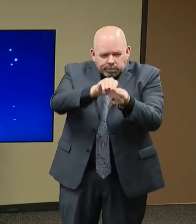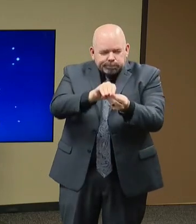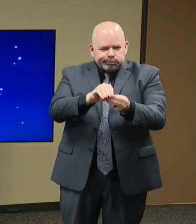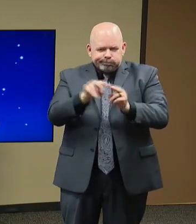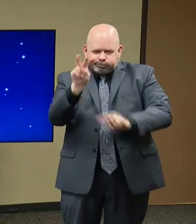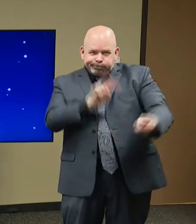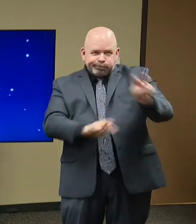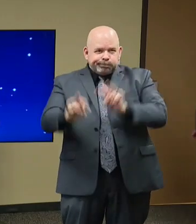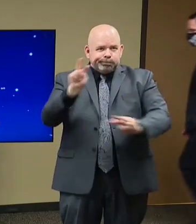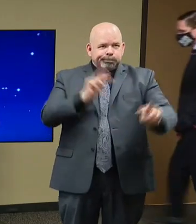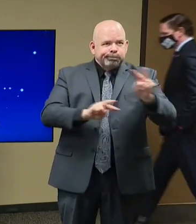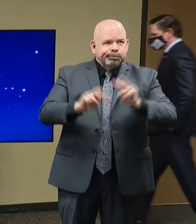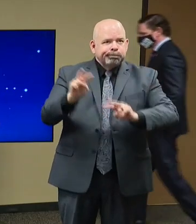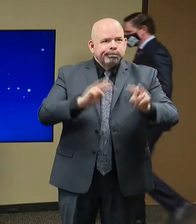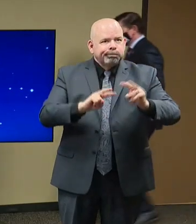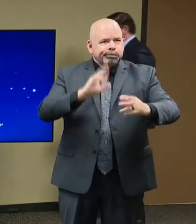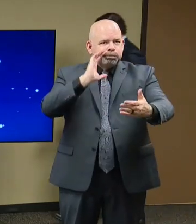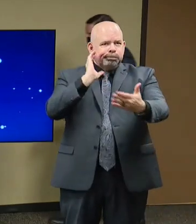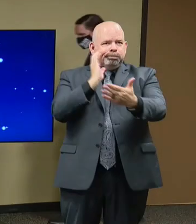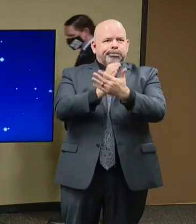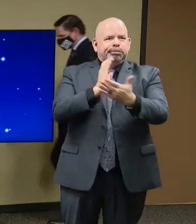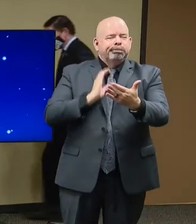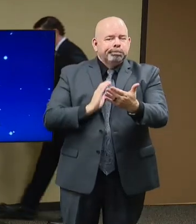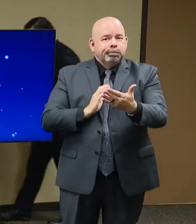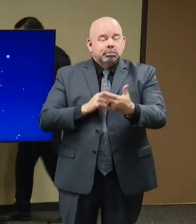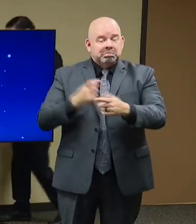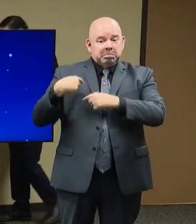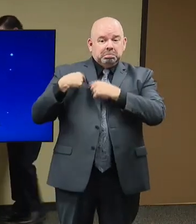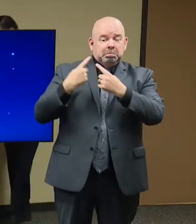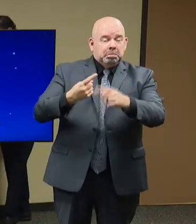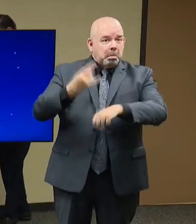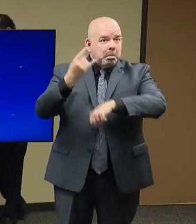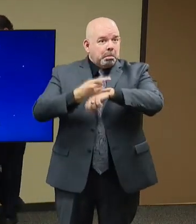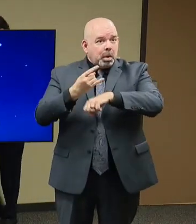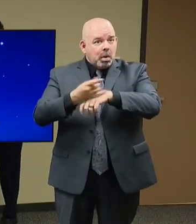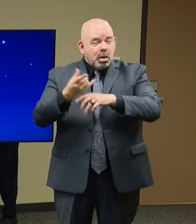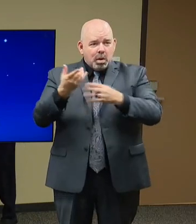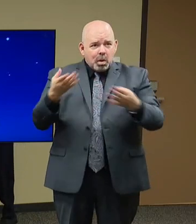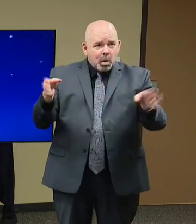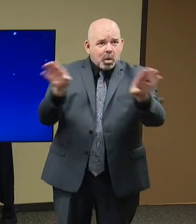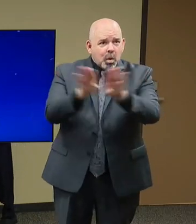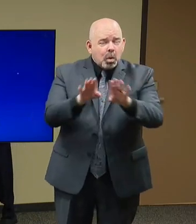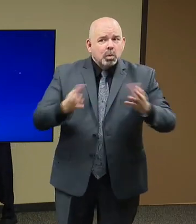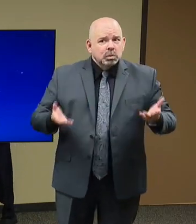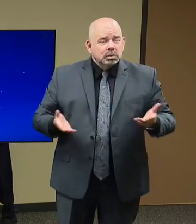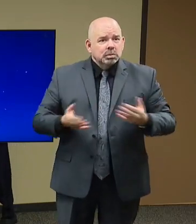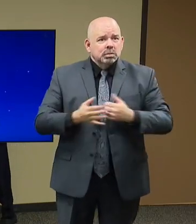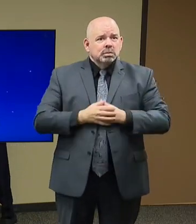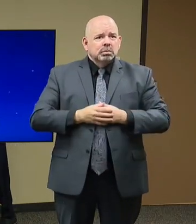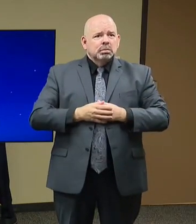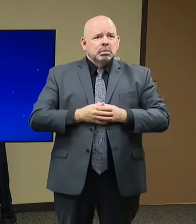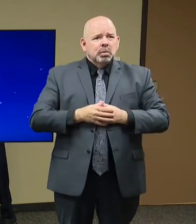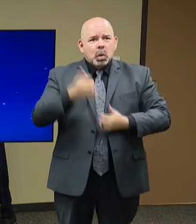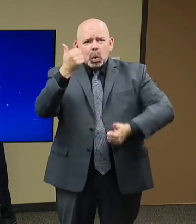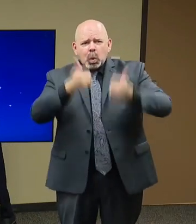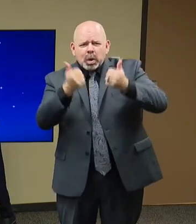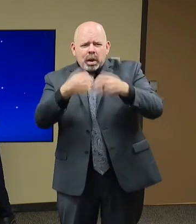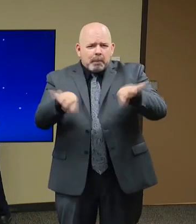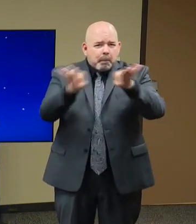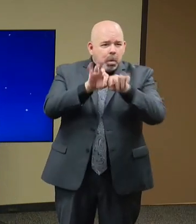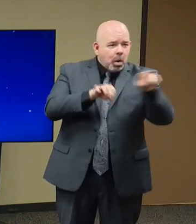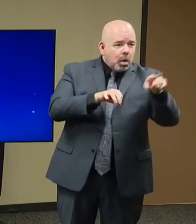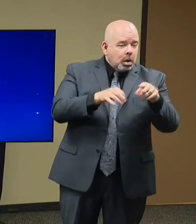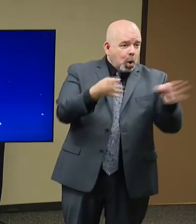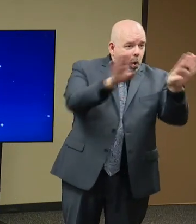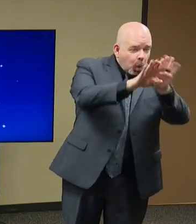was very linked to this, and it makes sense with everything we've been saying. We've said how important some of the asymptomatic spread is, that